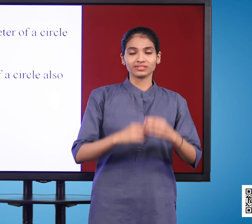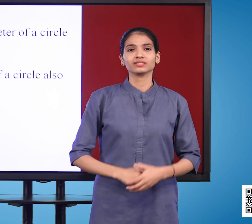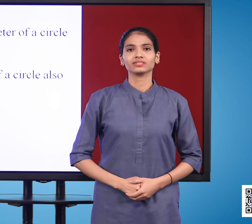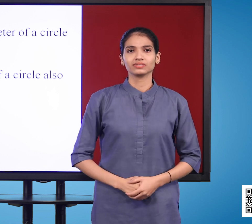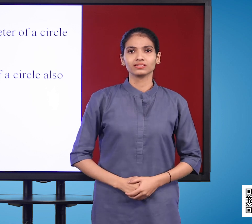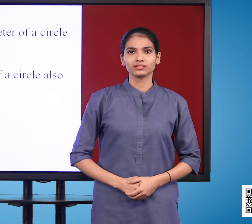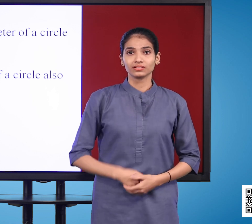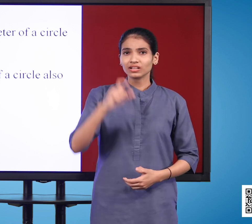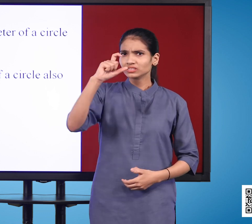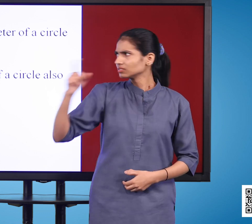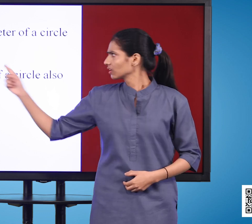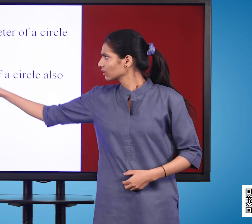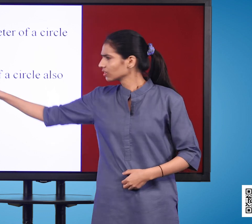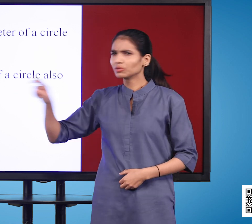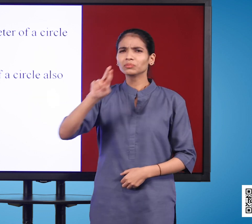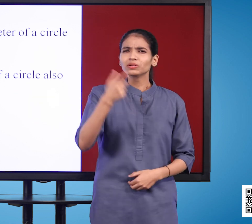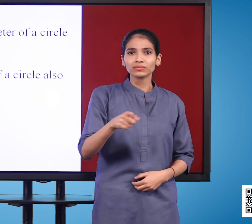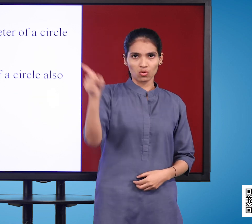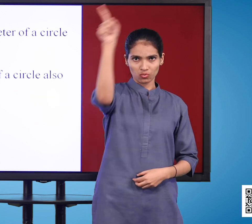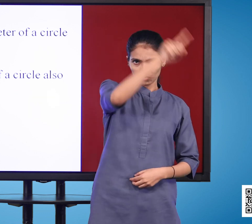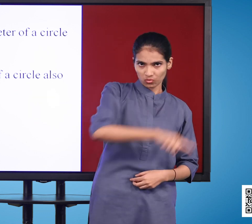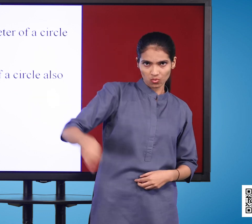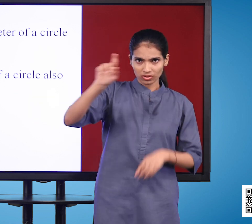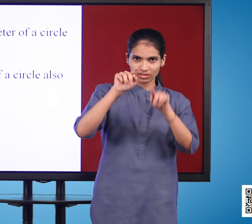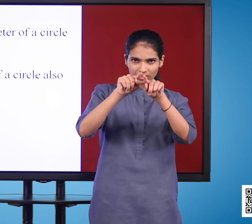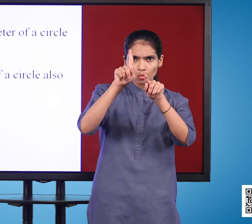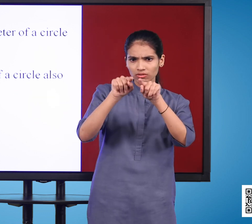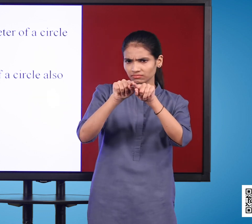B. Is every chord of a circle also a diameter?